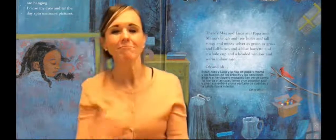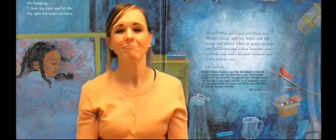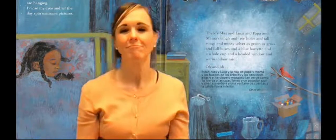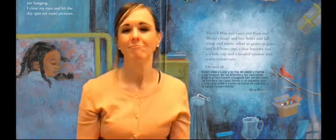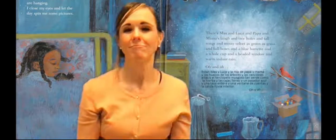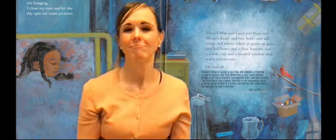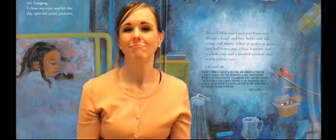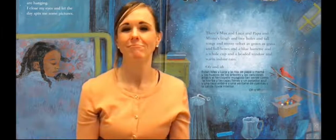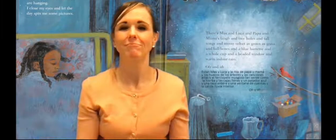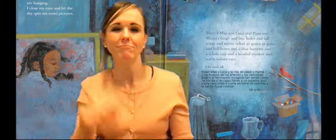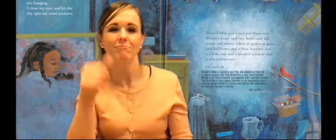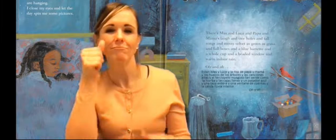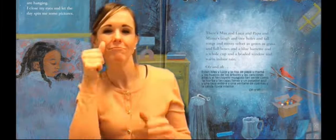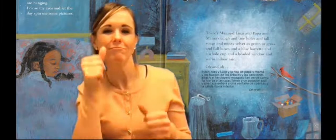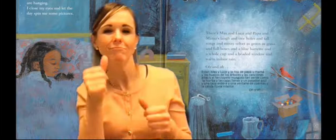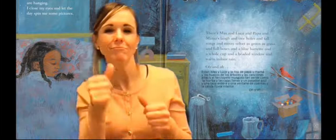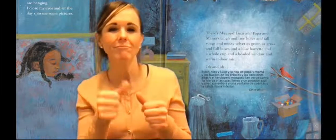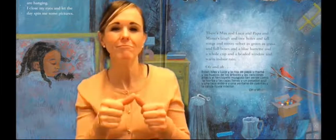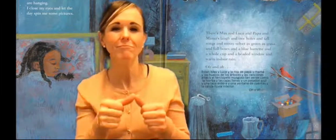I remember the barrettes.